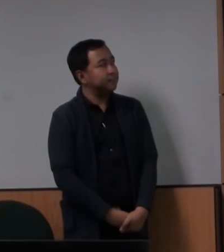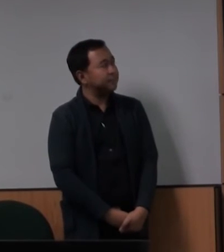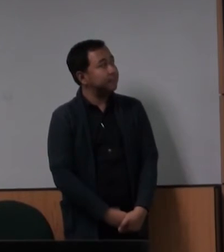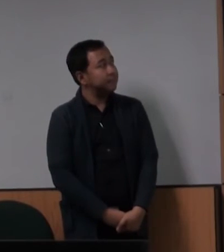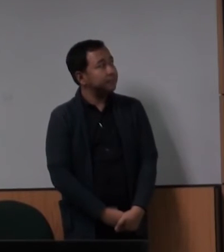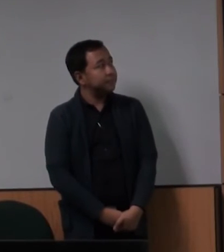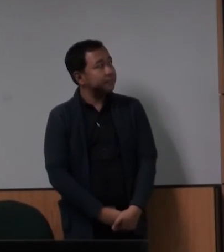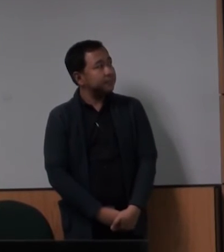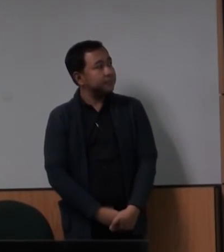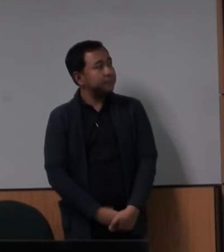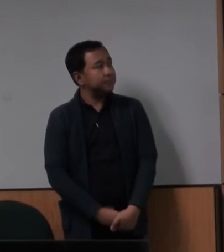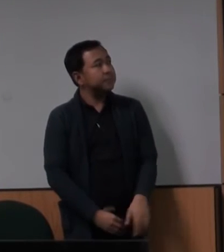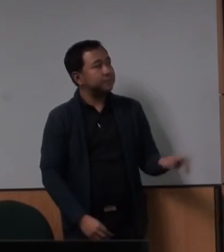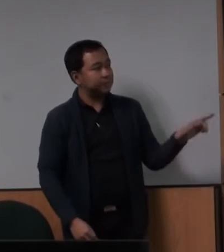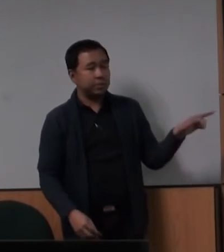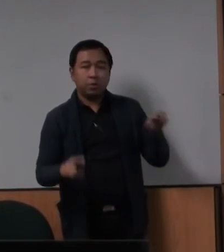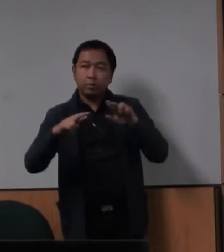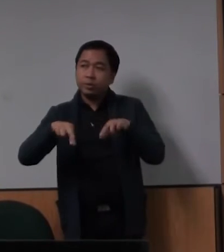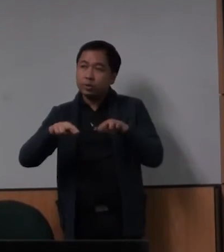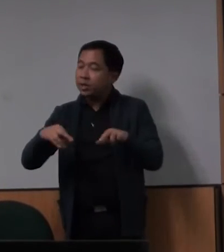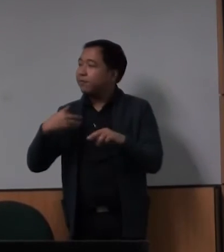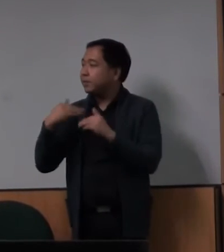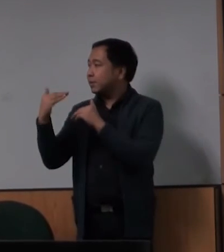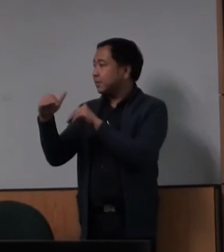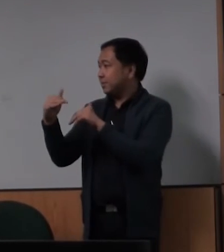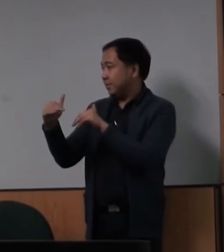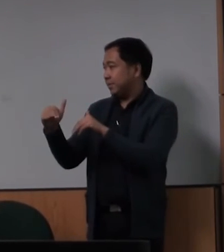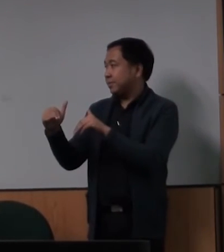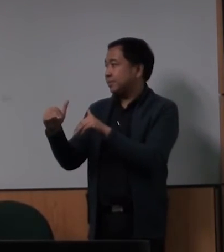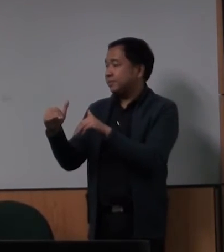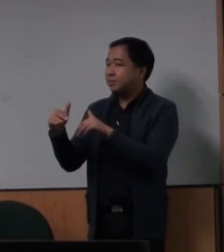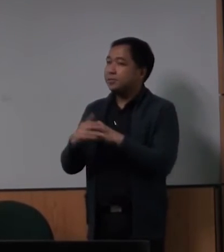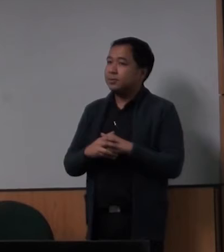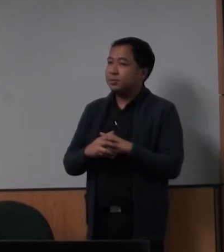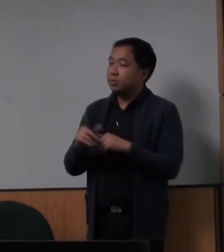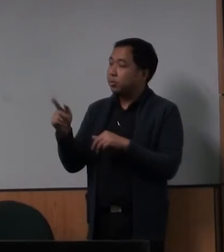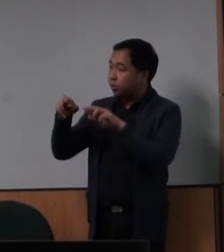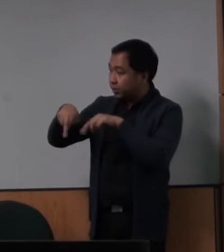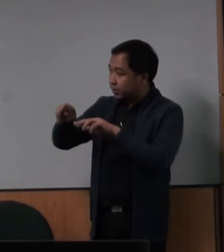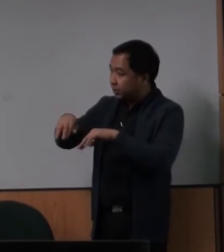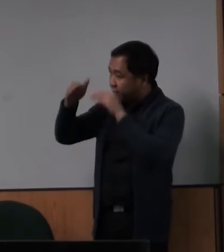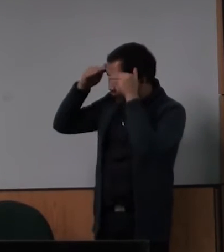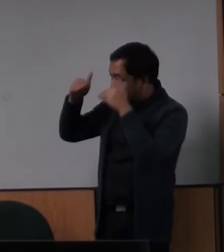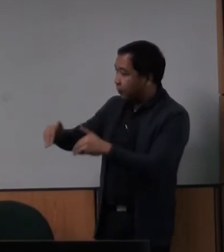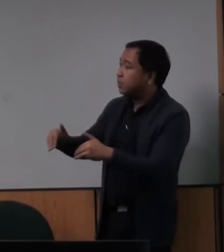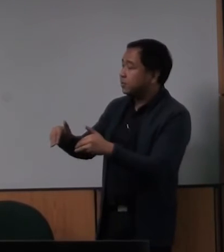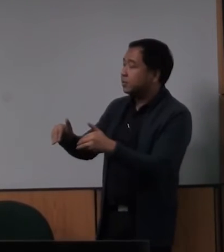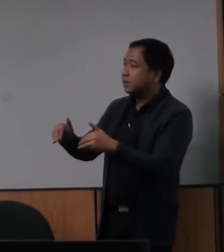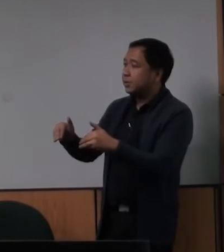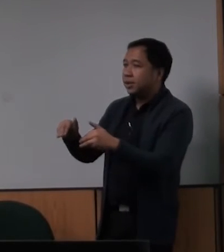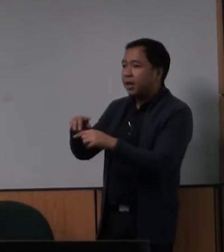But with the study, there are limitations. So the study only focused on